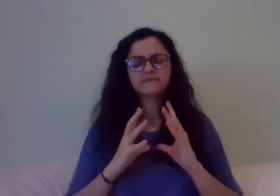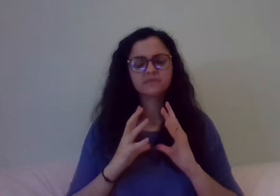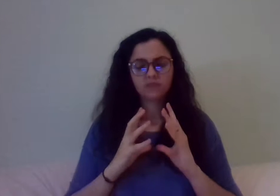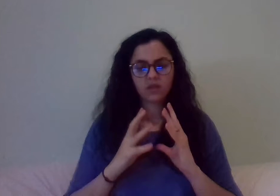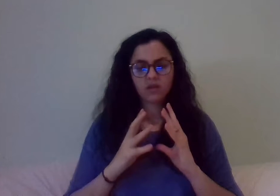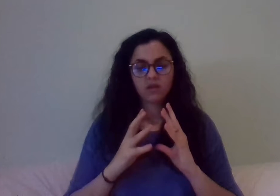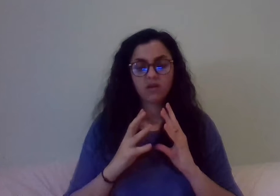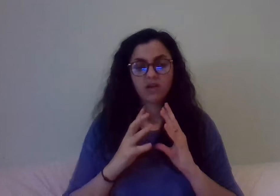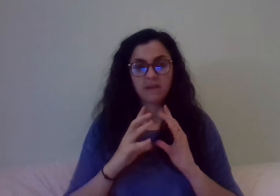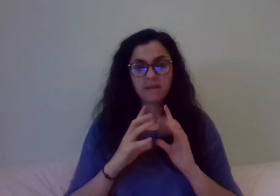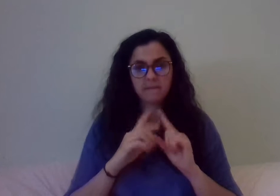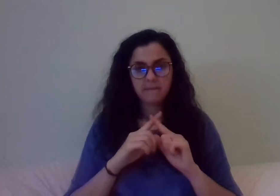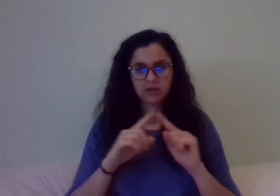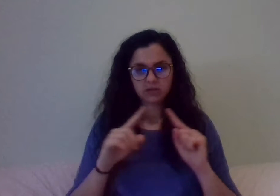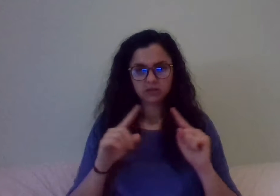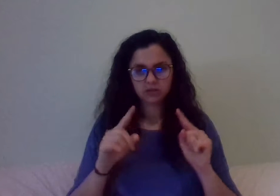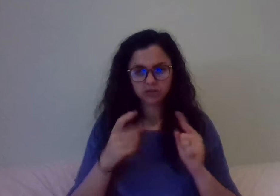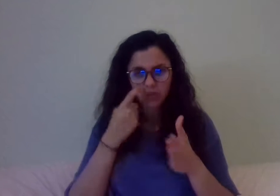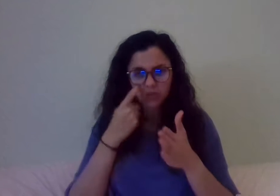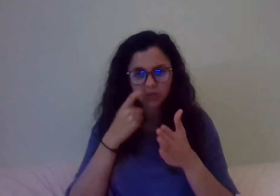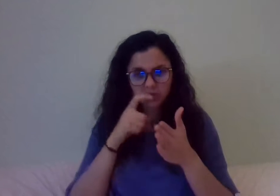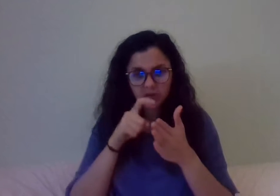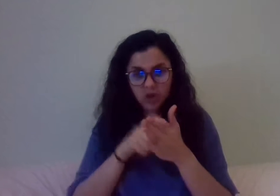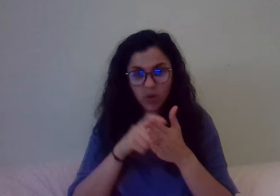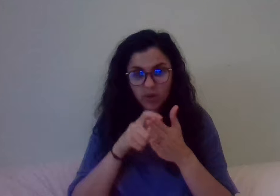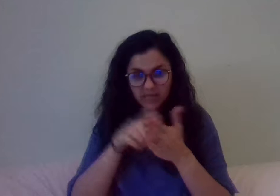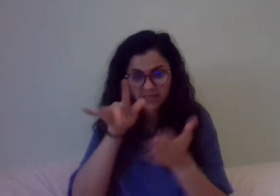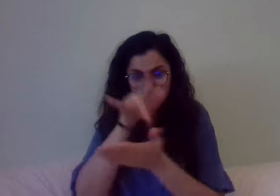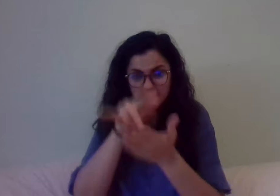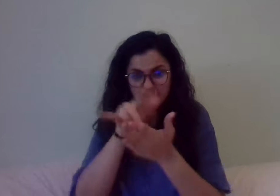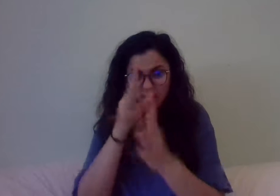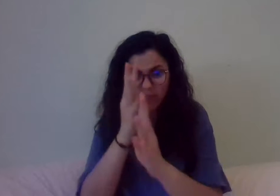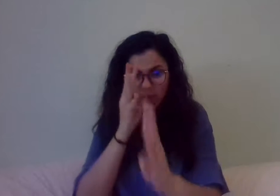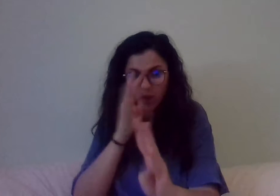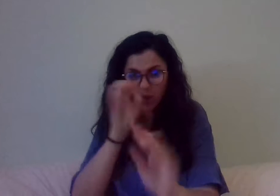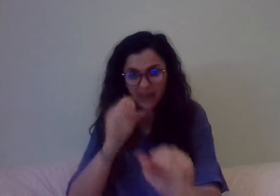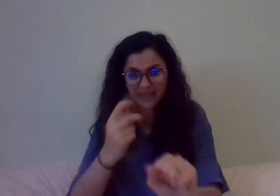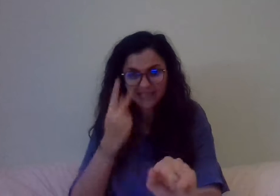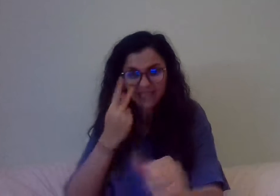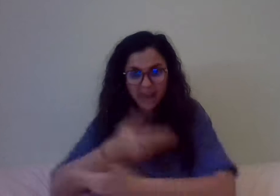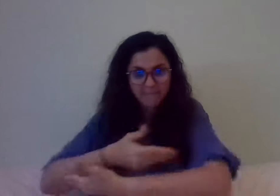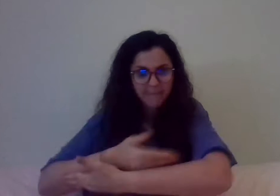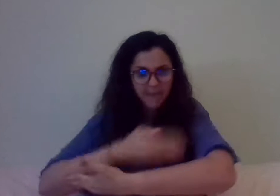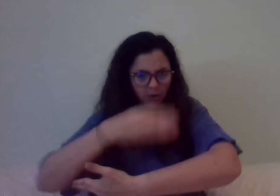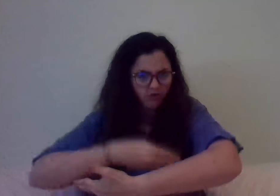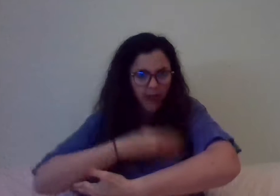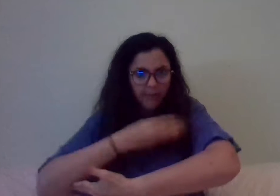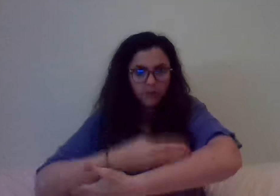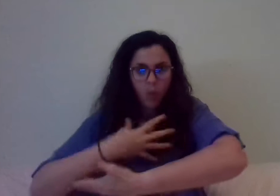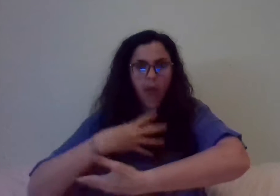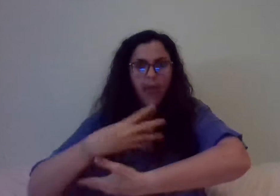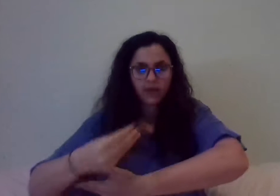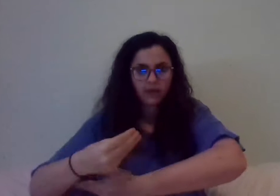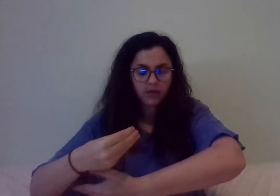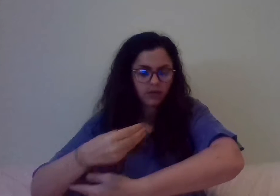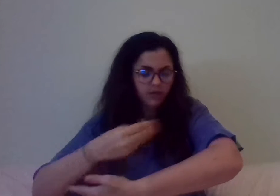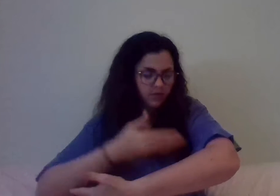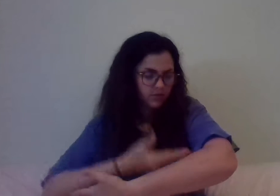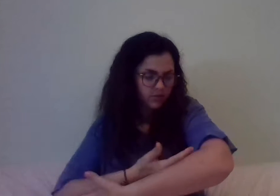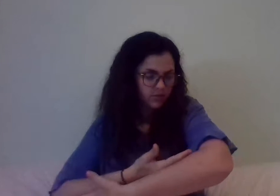center line, you can see a baby wrapped in white. Once again, you can see that image of the baby, which is always giving us this